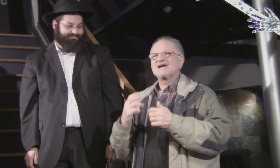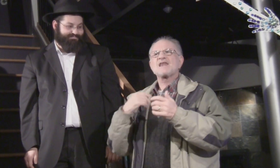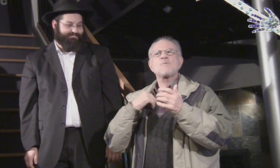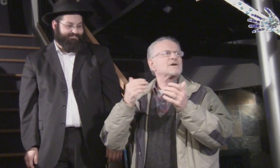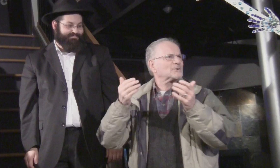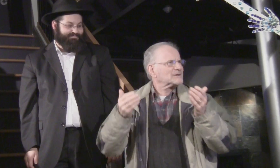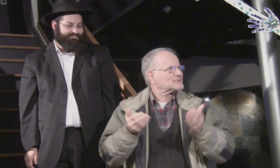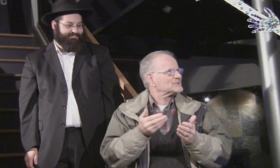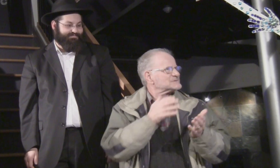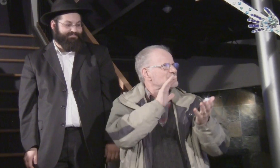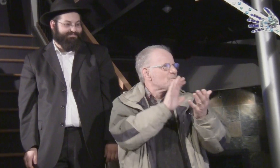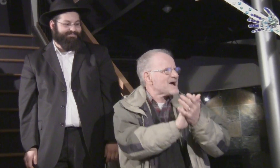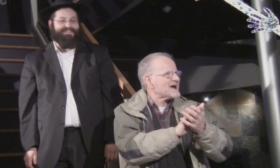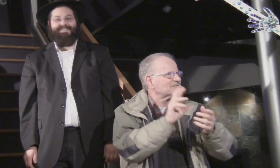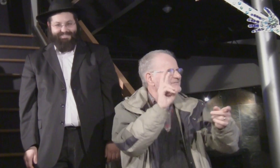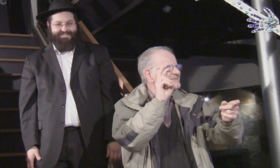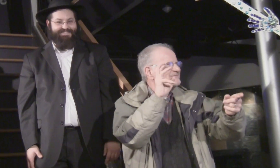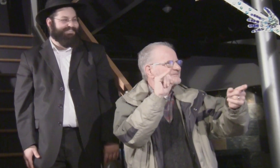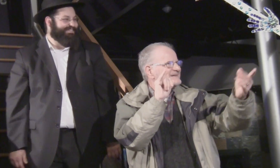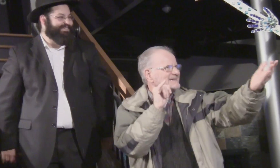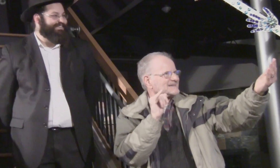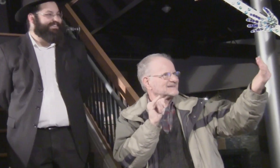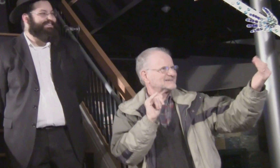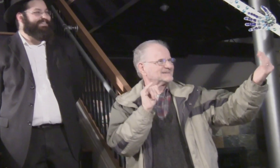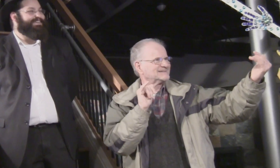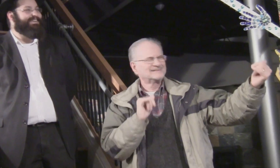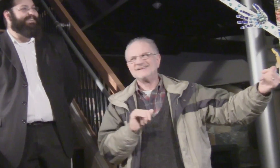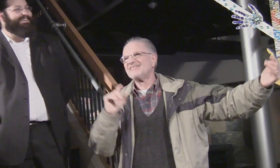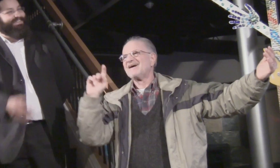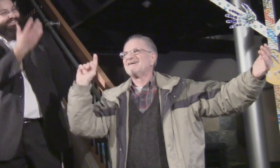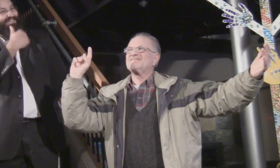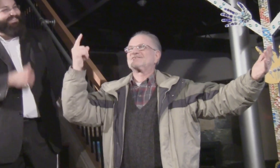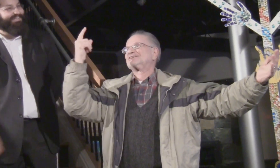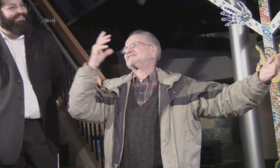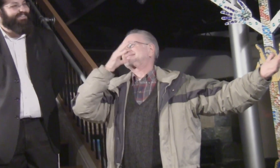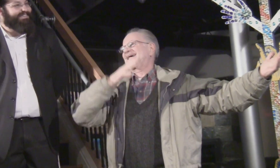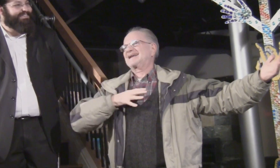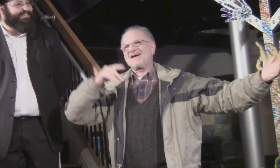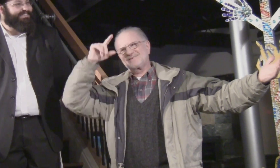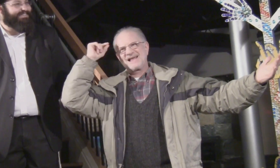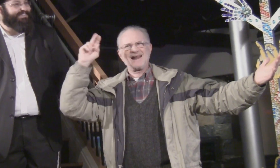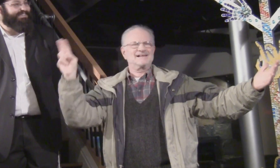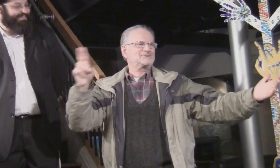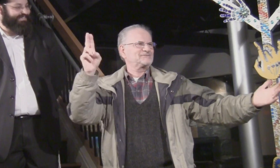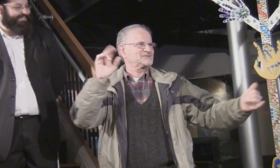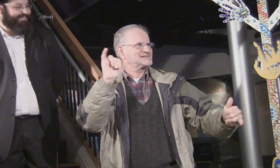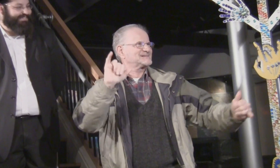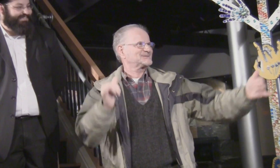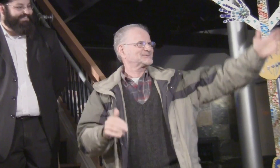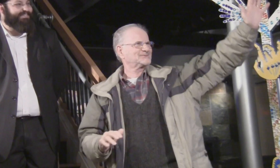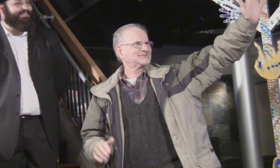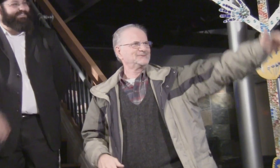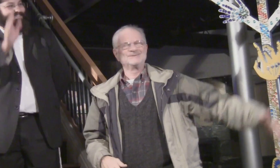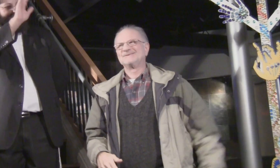really have to cherish this, and I want to introduce my wife, Vicki, right? Yes,